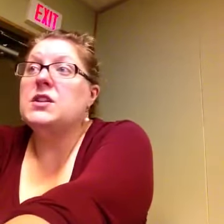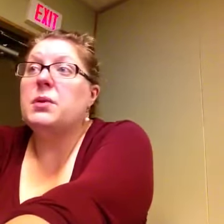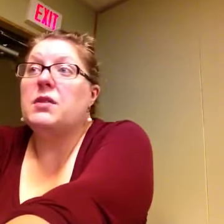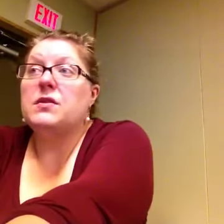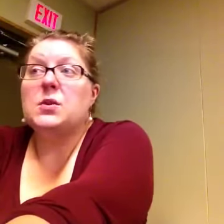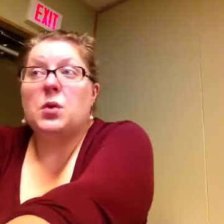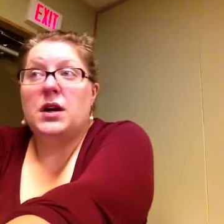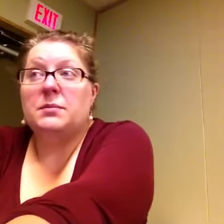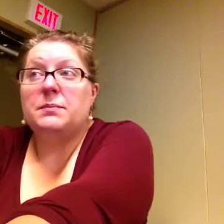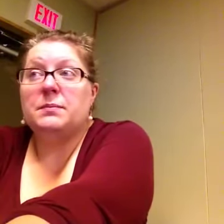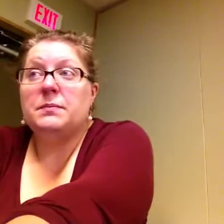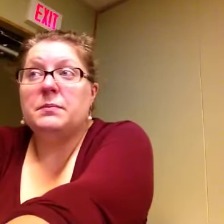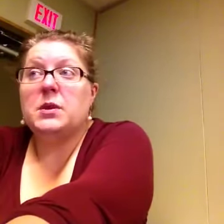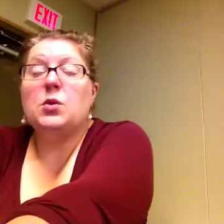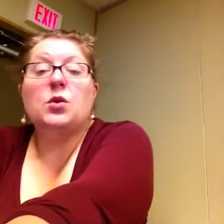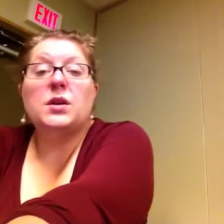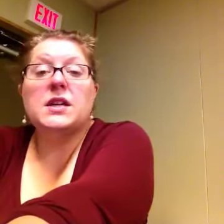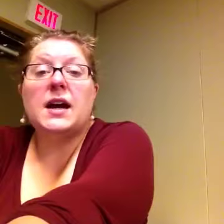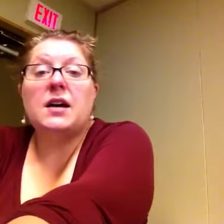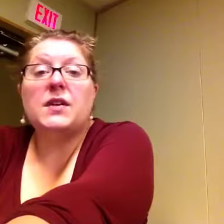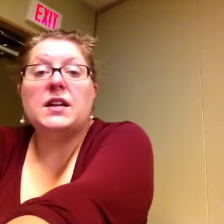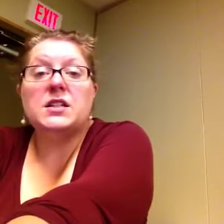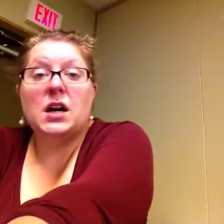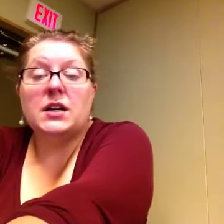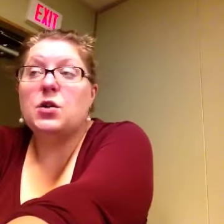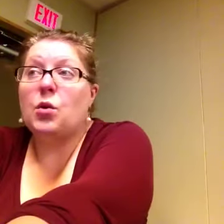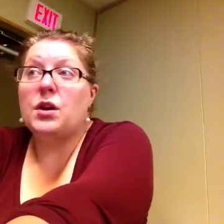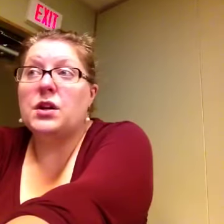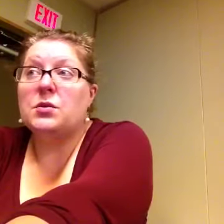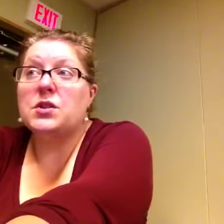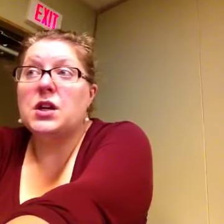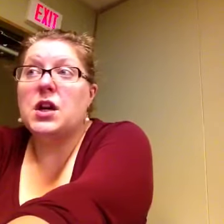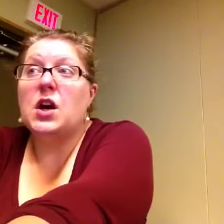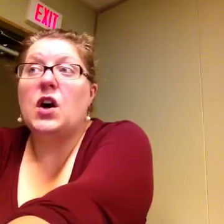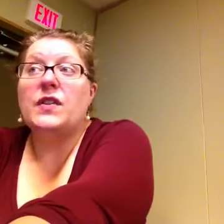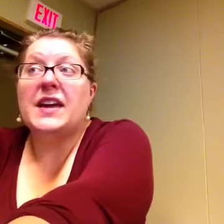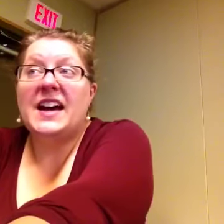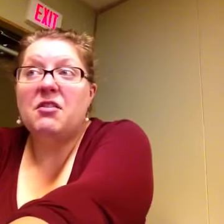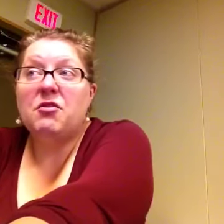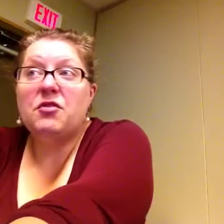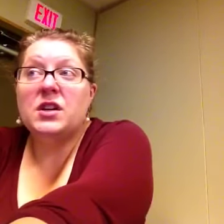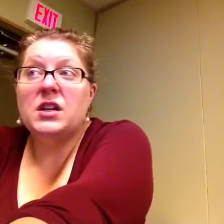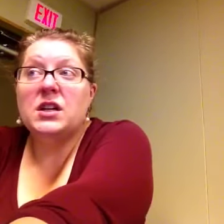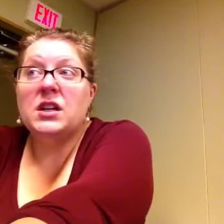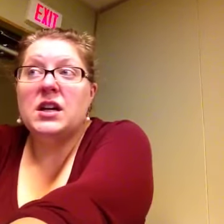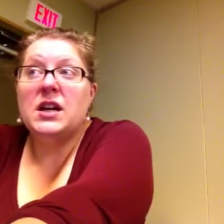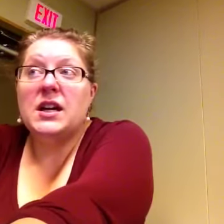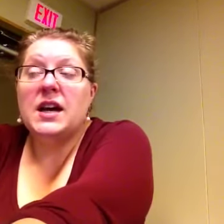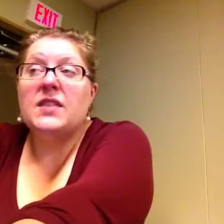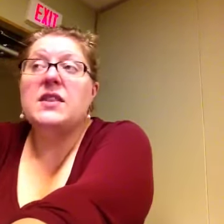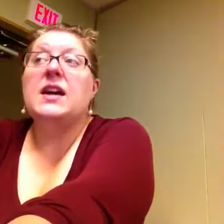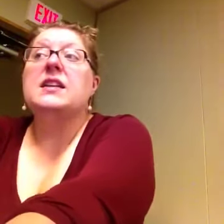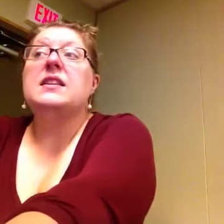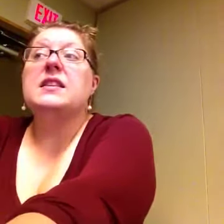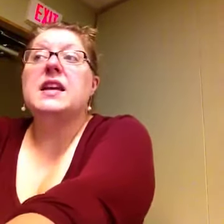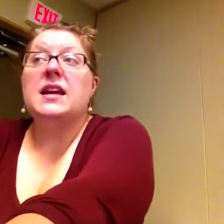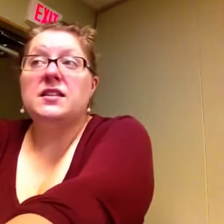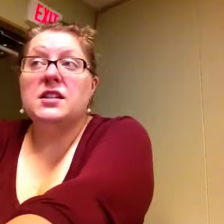bar 51, you're going to have a dotted quarter note on the F, and then the eighth